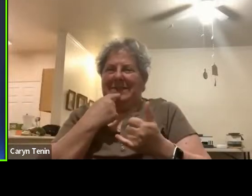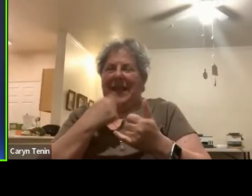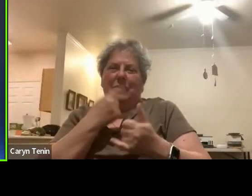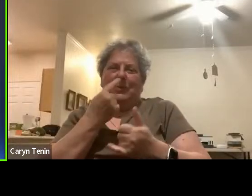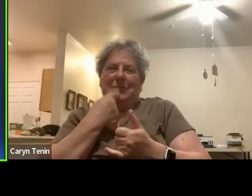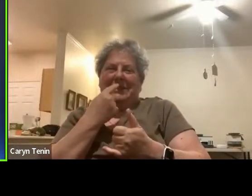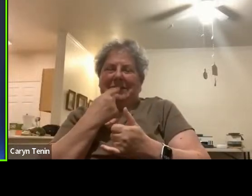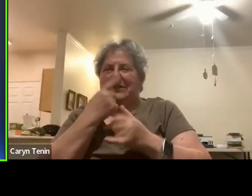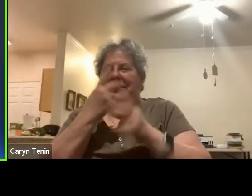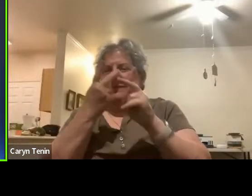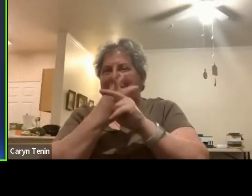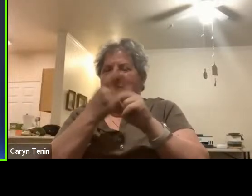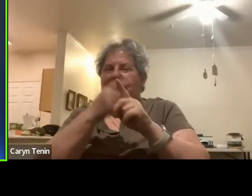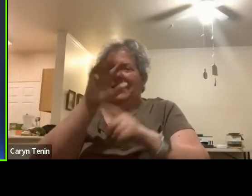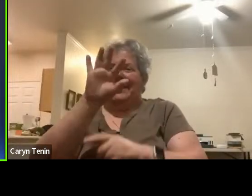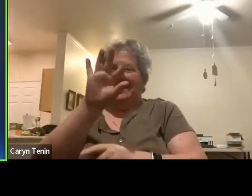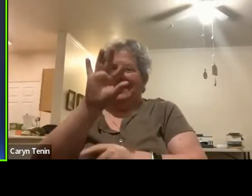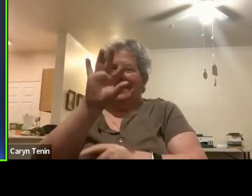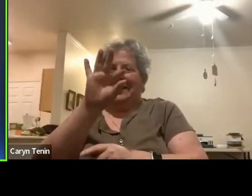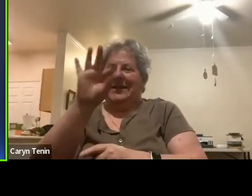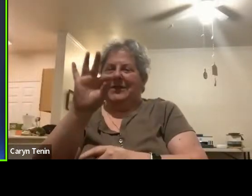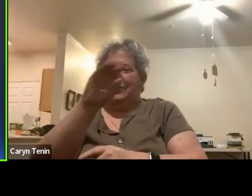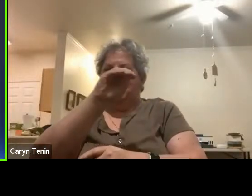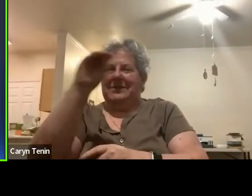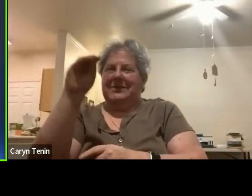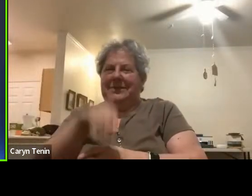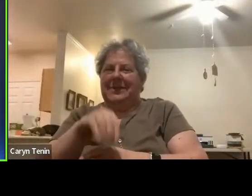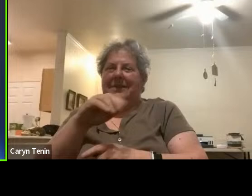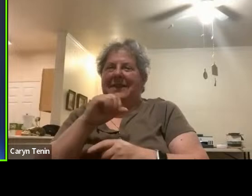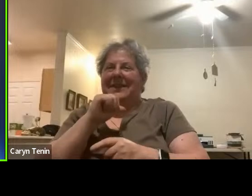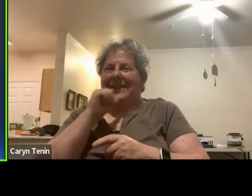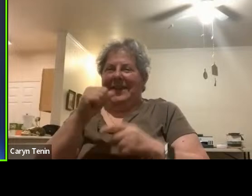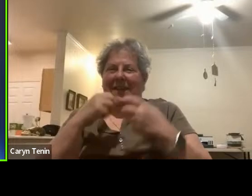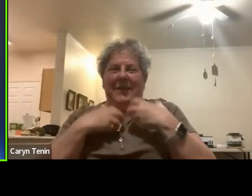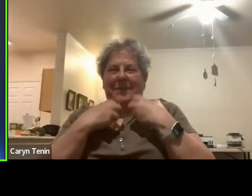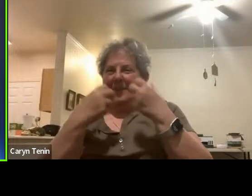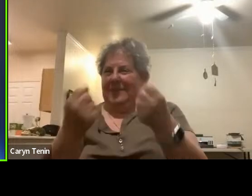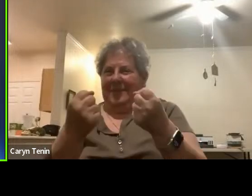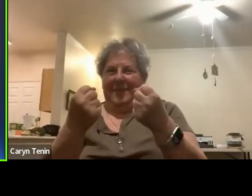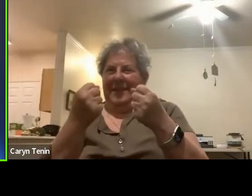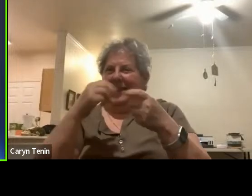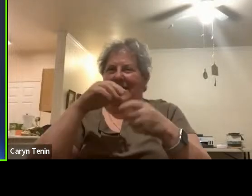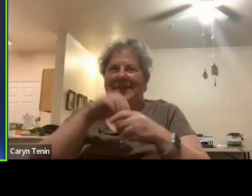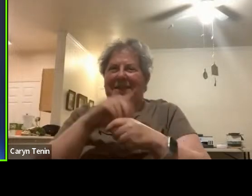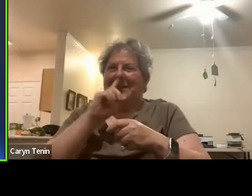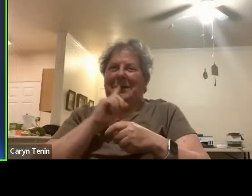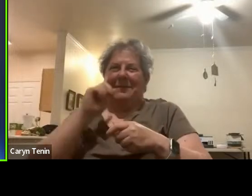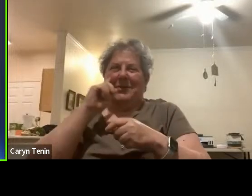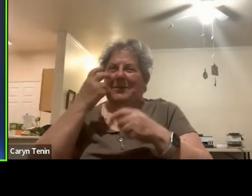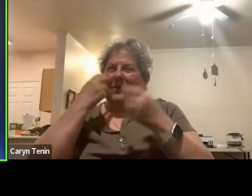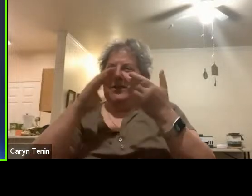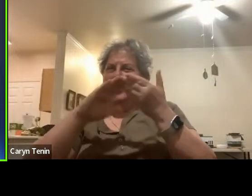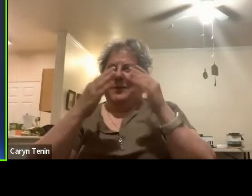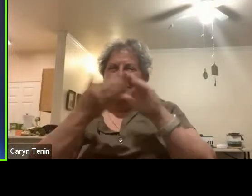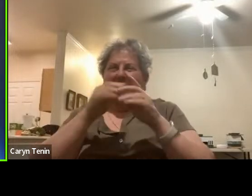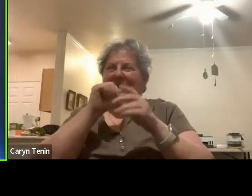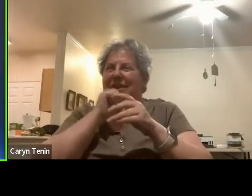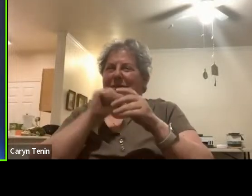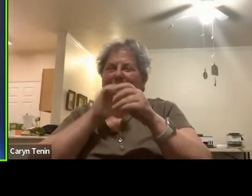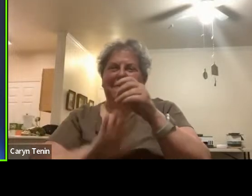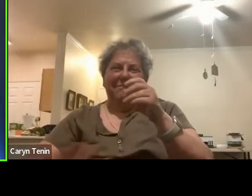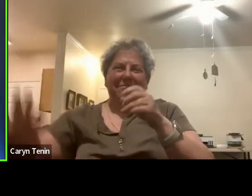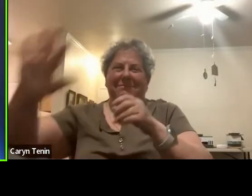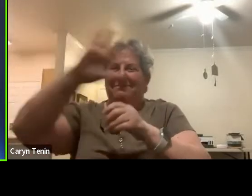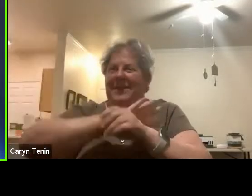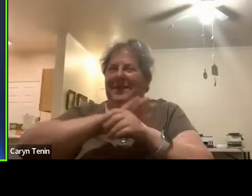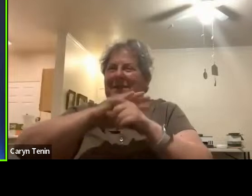a healthy situation in Arizona for the deafblind community. But I would say right now, 99% of the deafblind